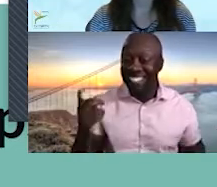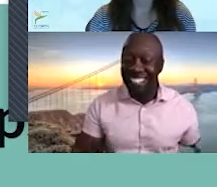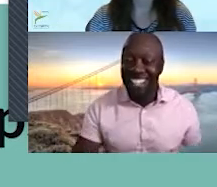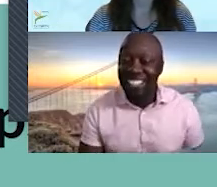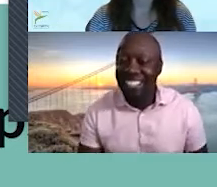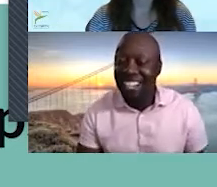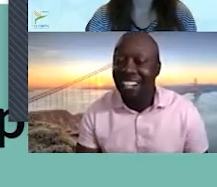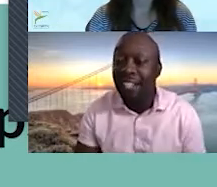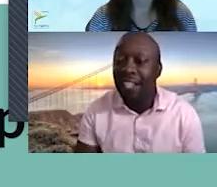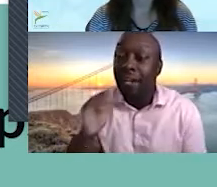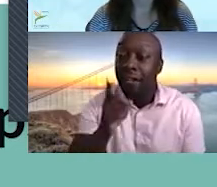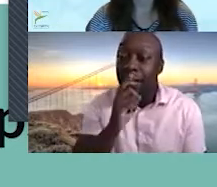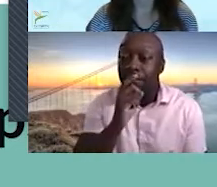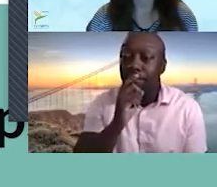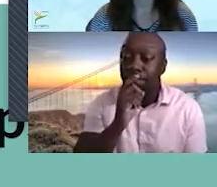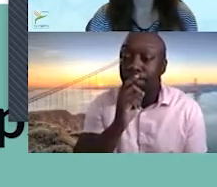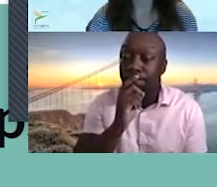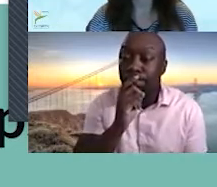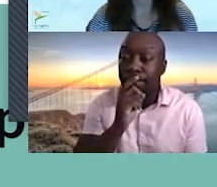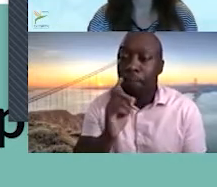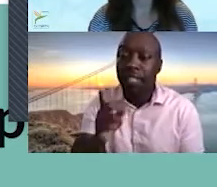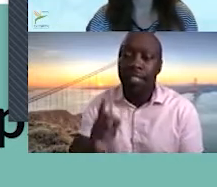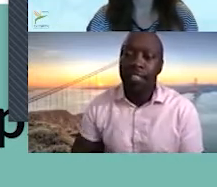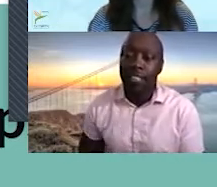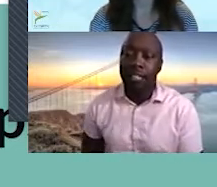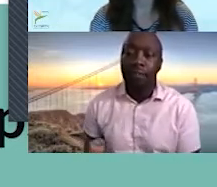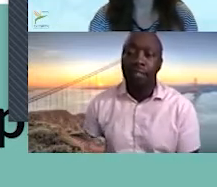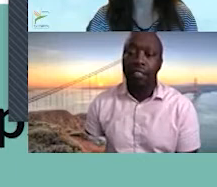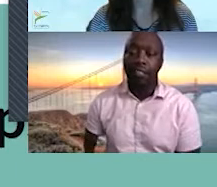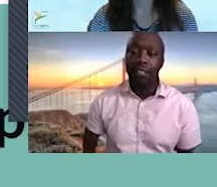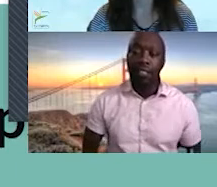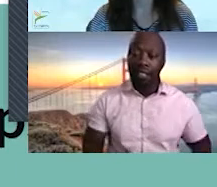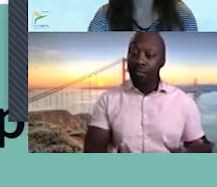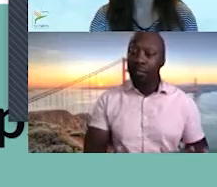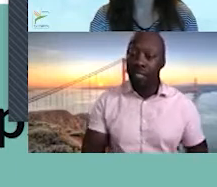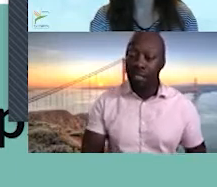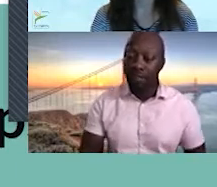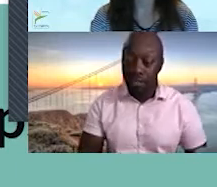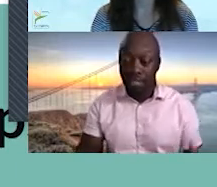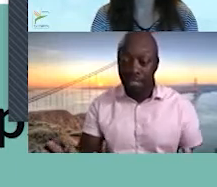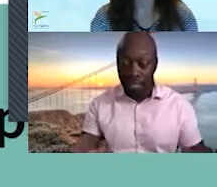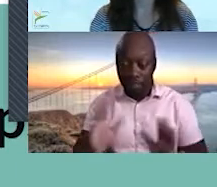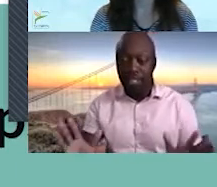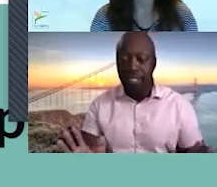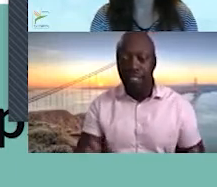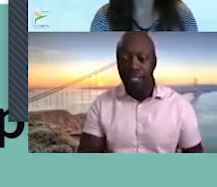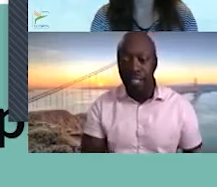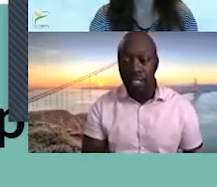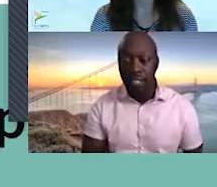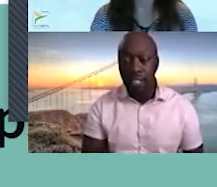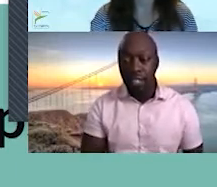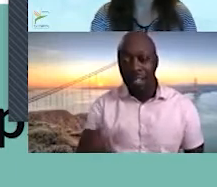You get the connection now, right? Okay. Beginner's tips. This is for beginners. If you're already